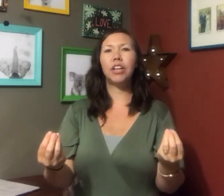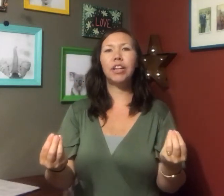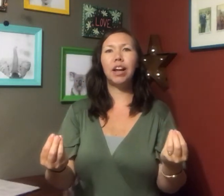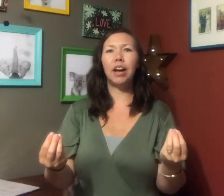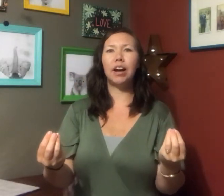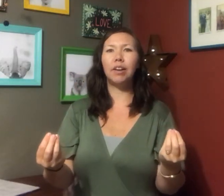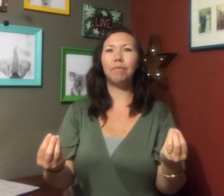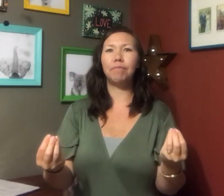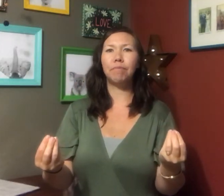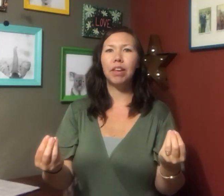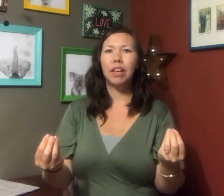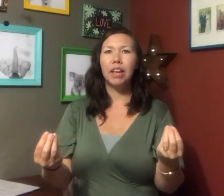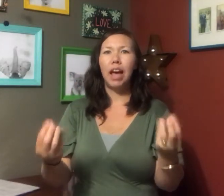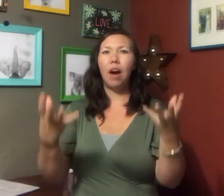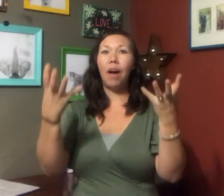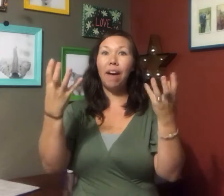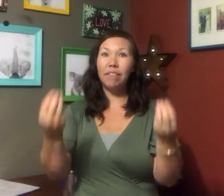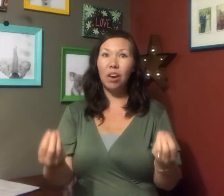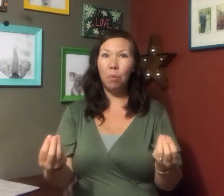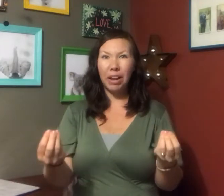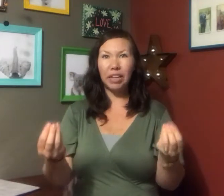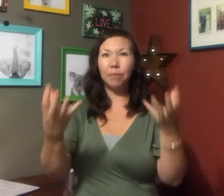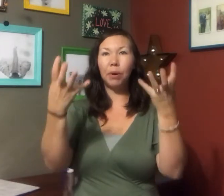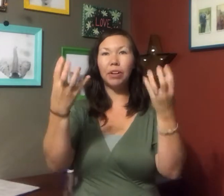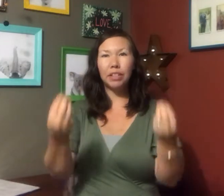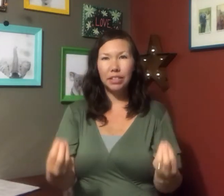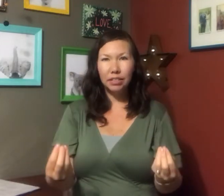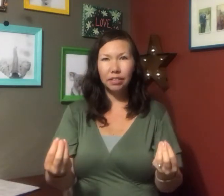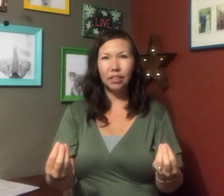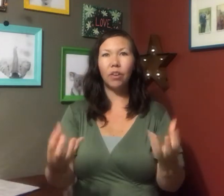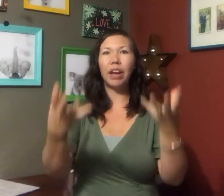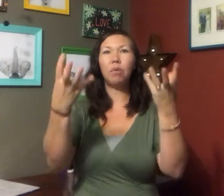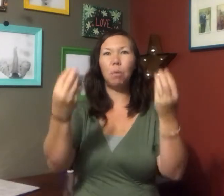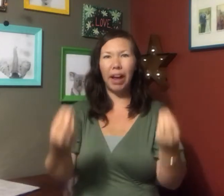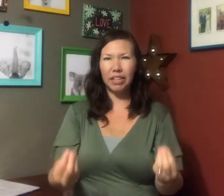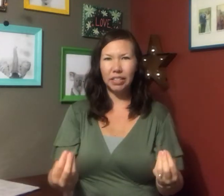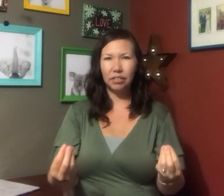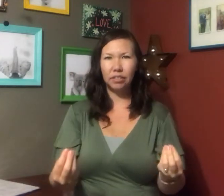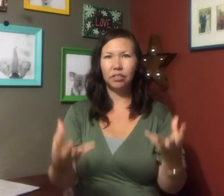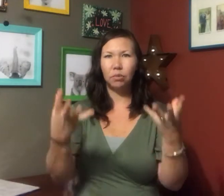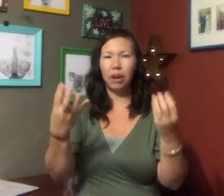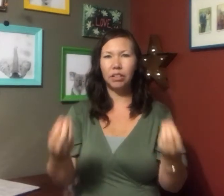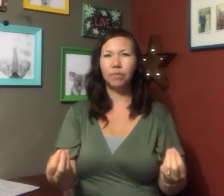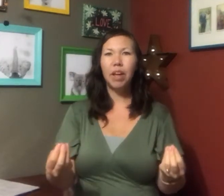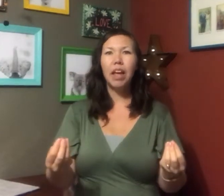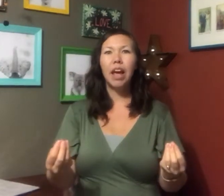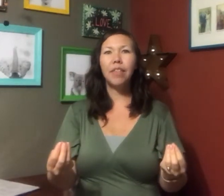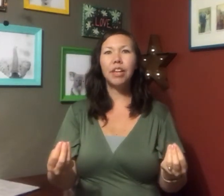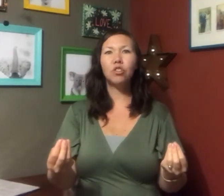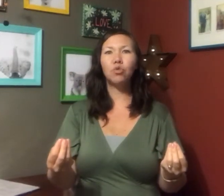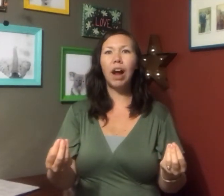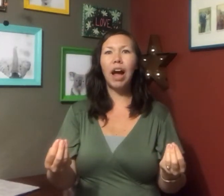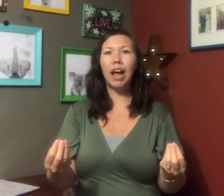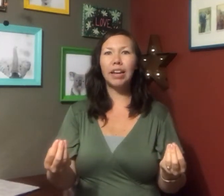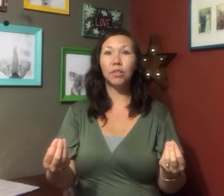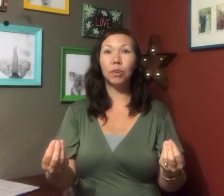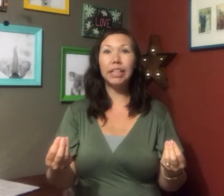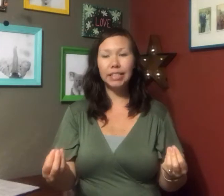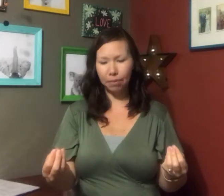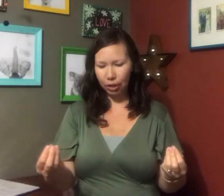imagine how heavy a wet diaper is. Okay, wet. Wet. And then dry is really similar